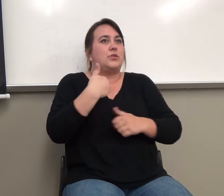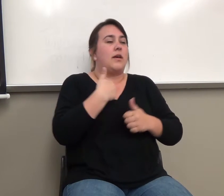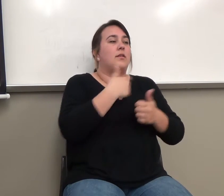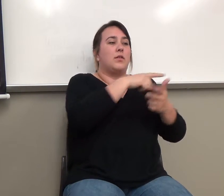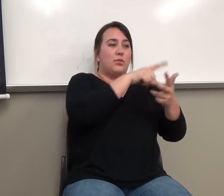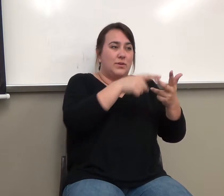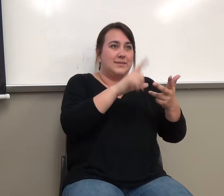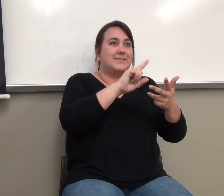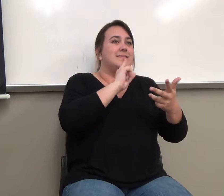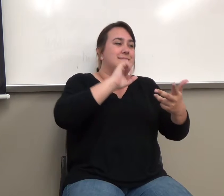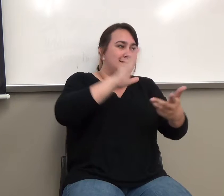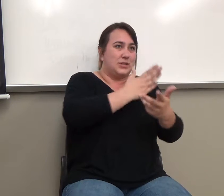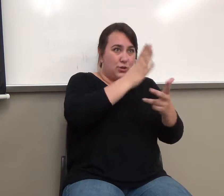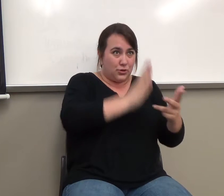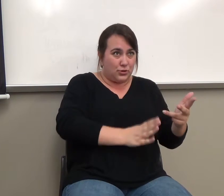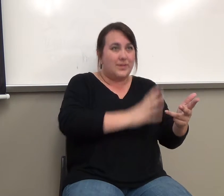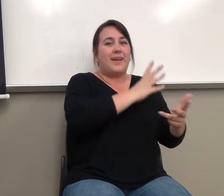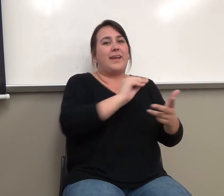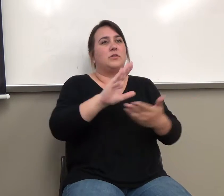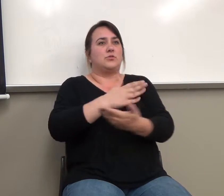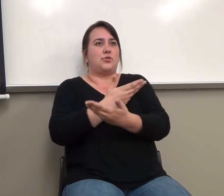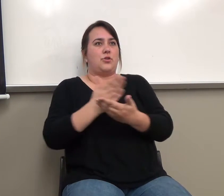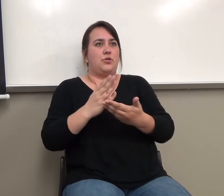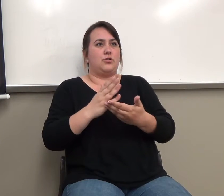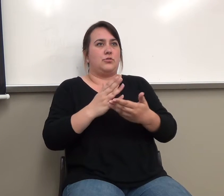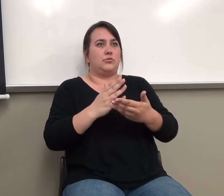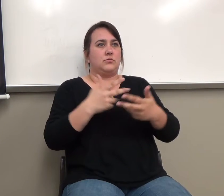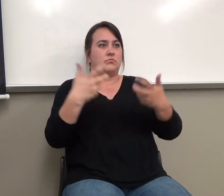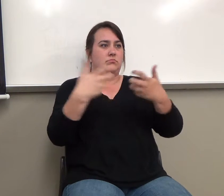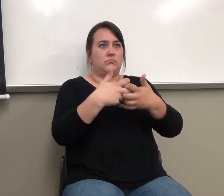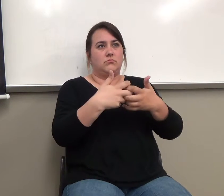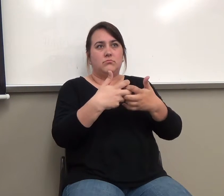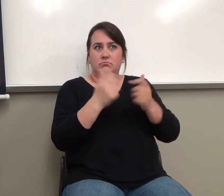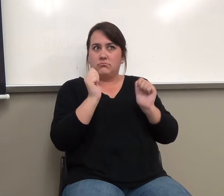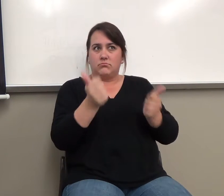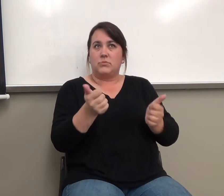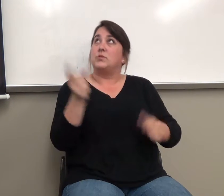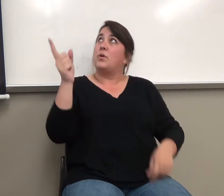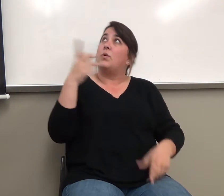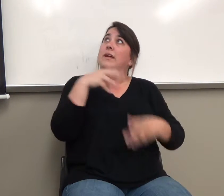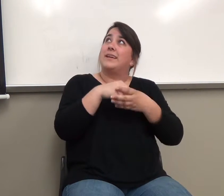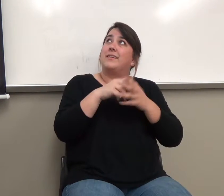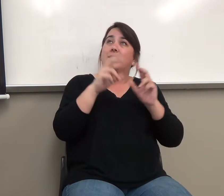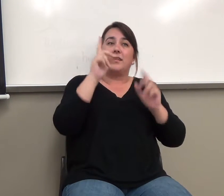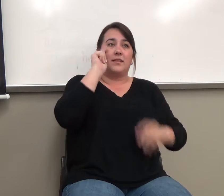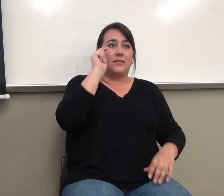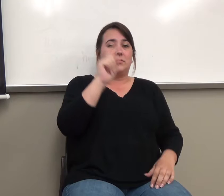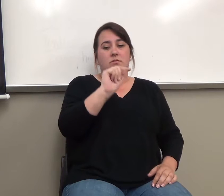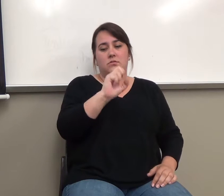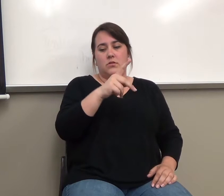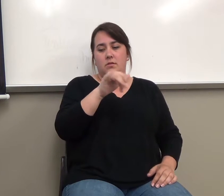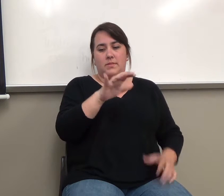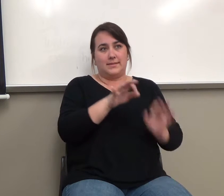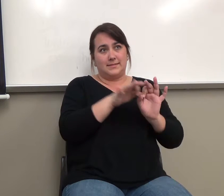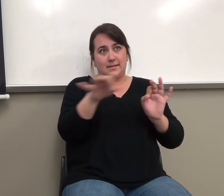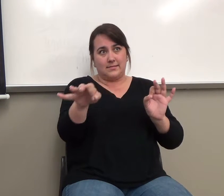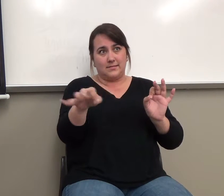them. Okay? So a few contemporary singers work hard to send a positive message, and 3 examples of